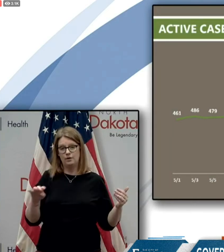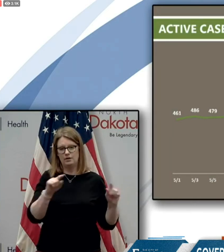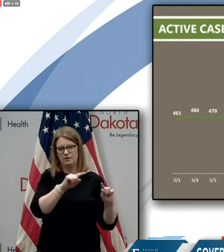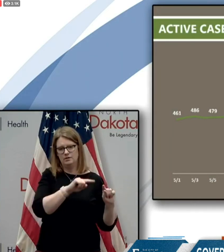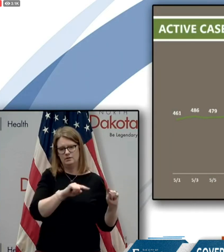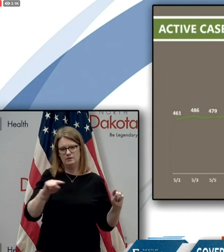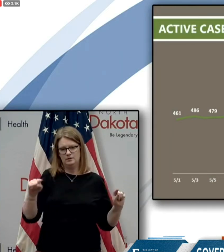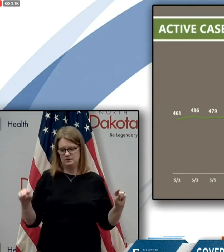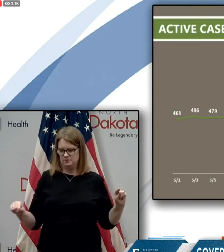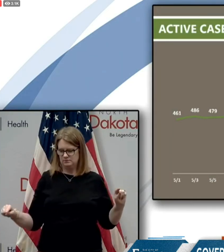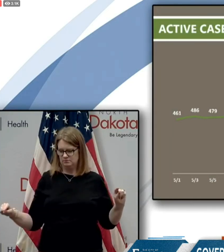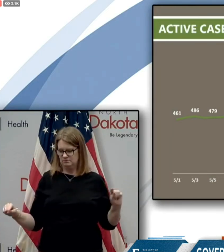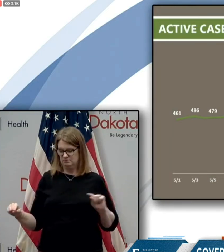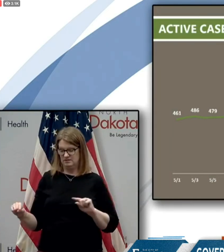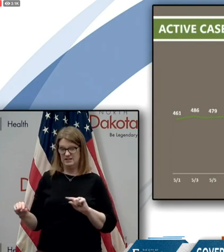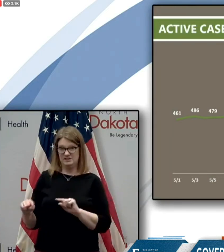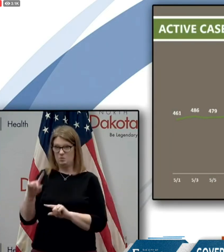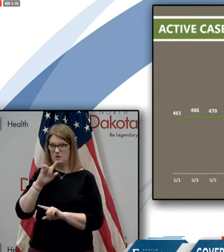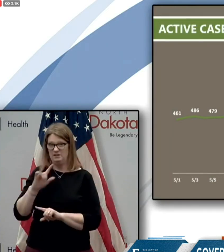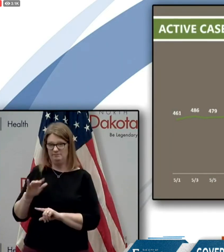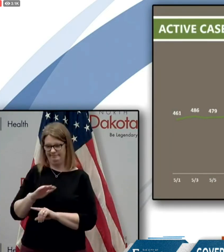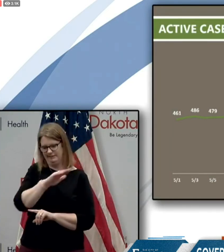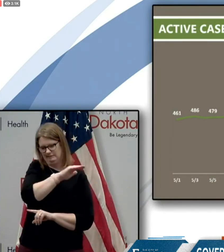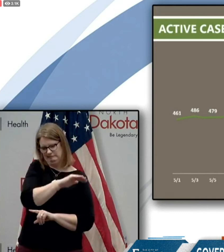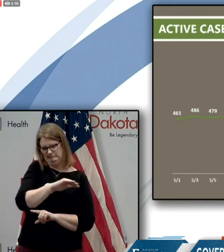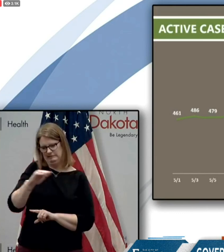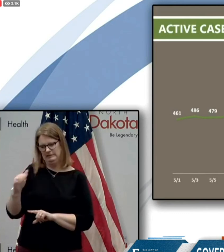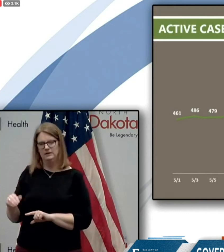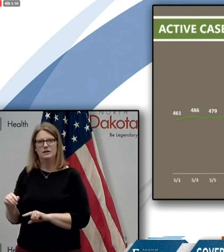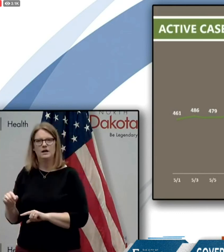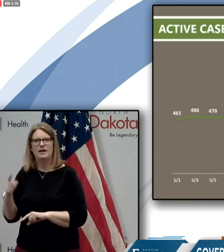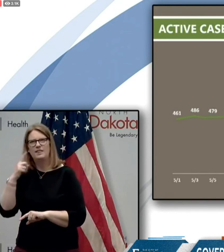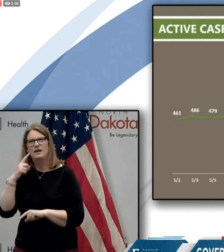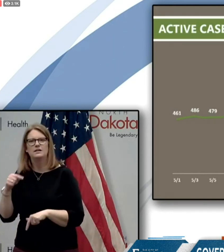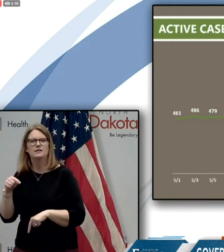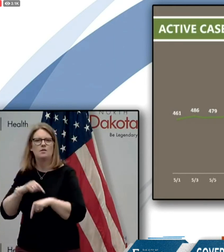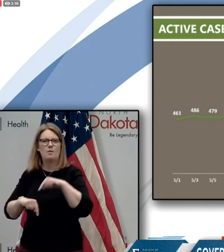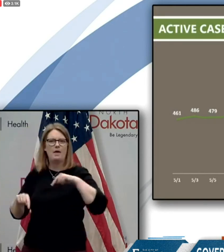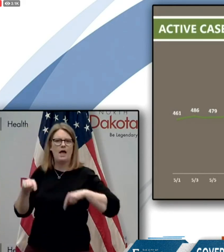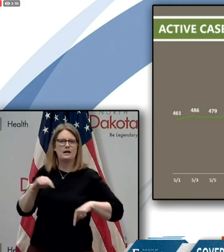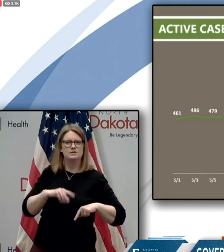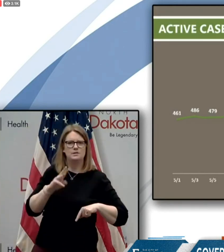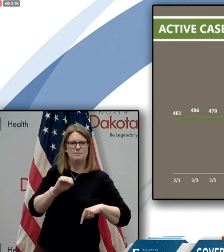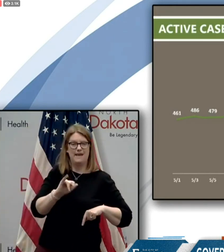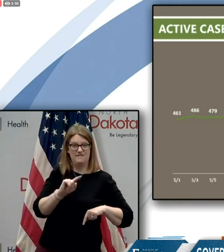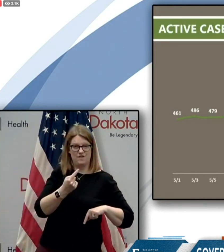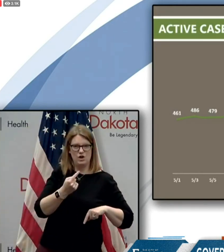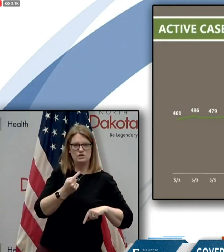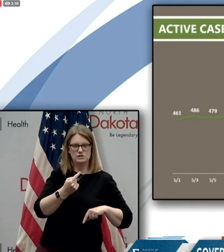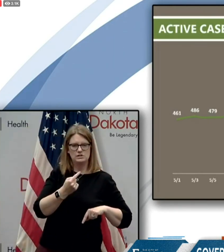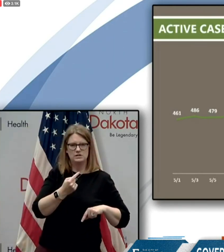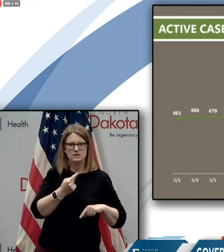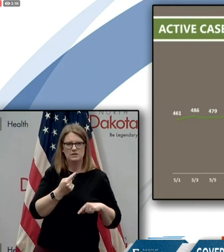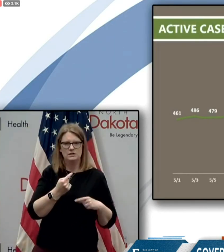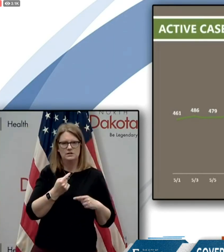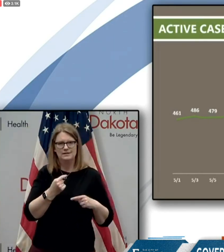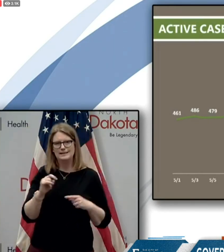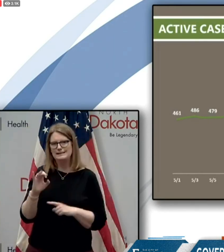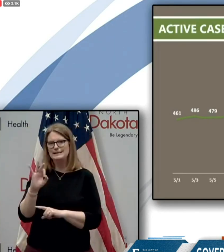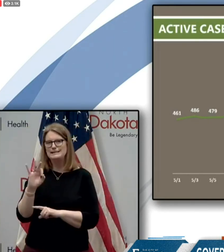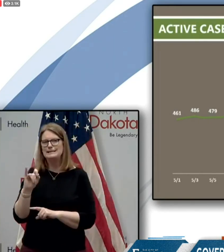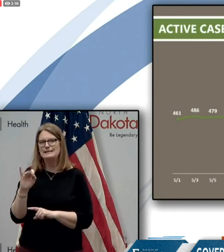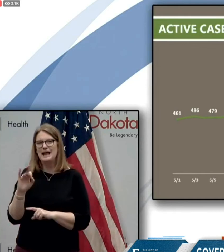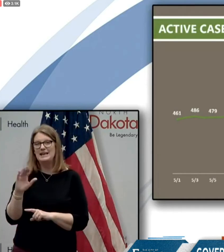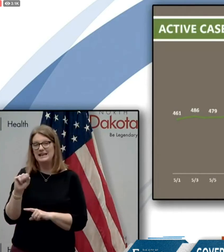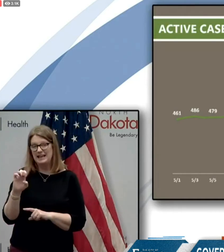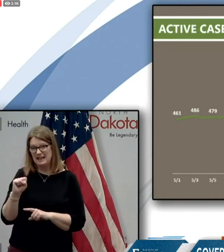at this level. You have to almost back to May 1. This is almost 90 cases lower than we were